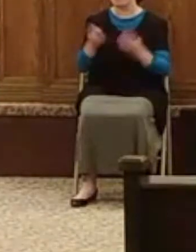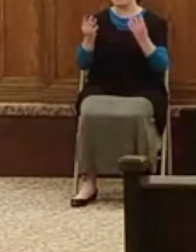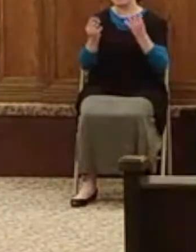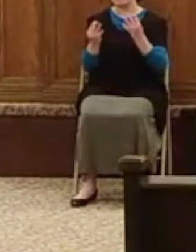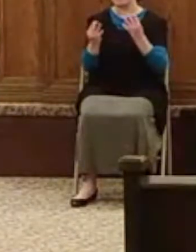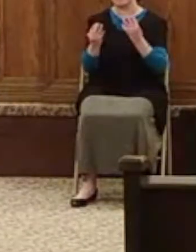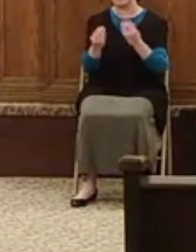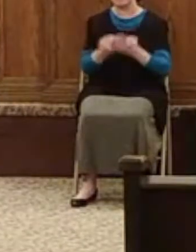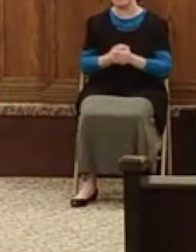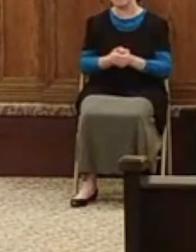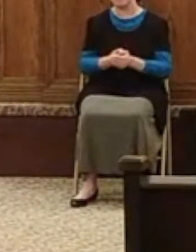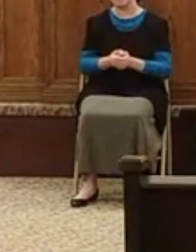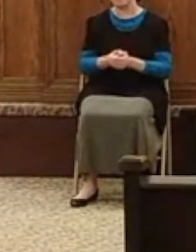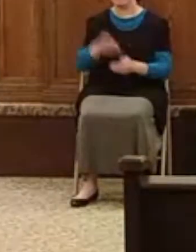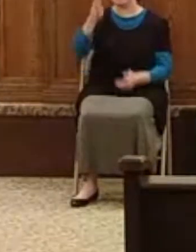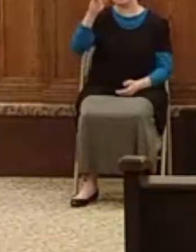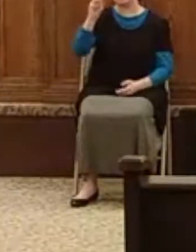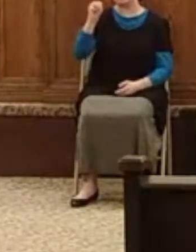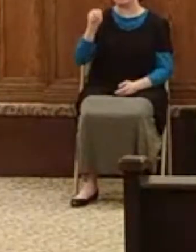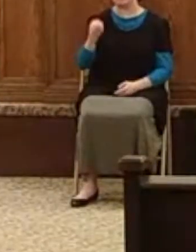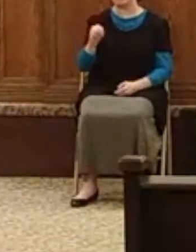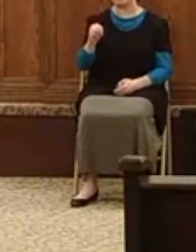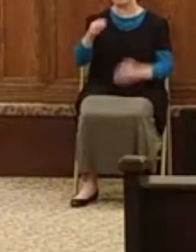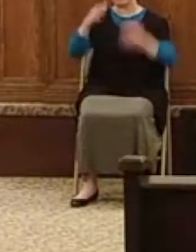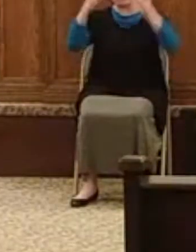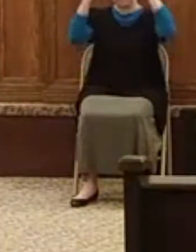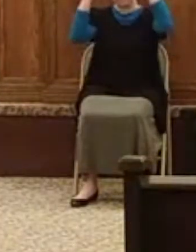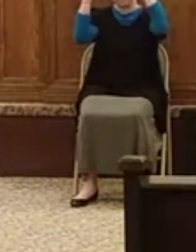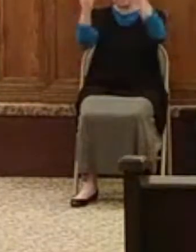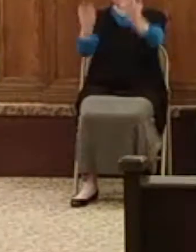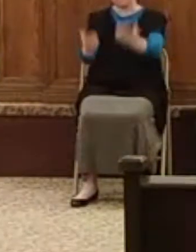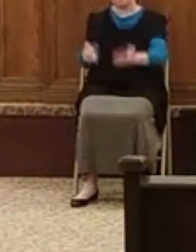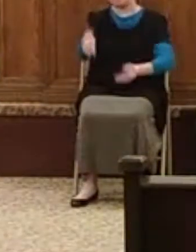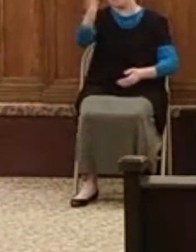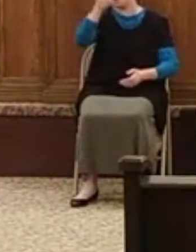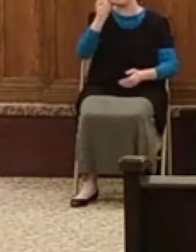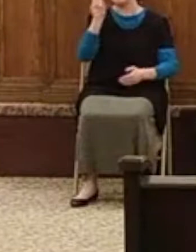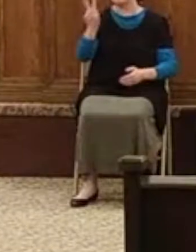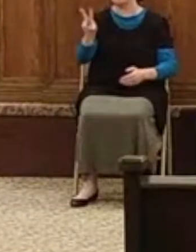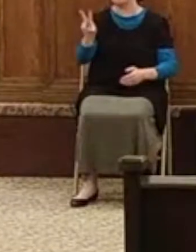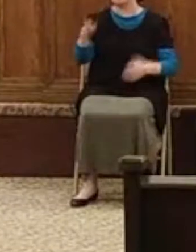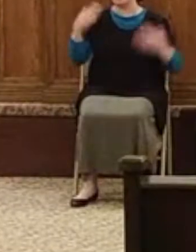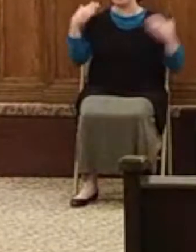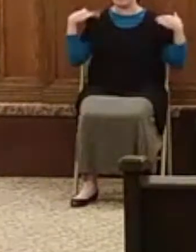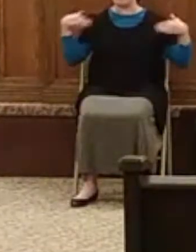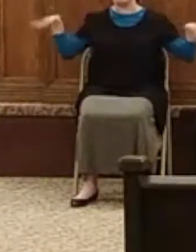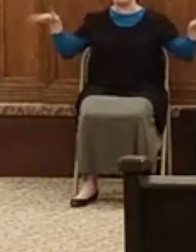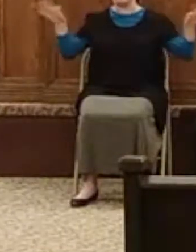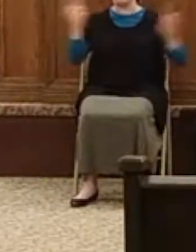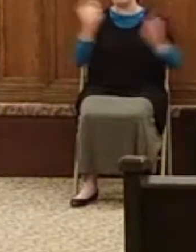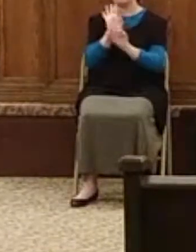the fire and brimstone fell, God sent two angels,